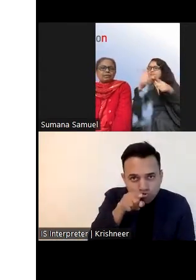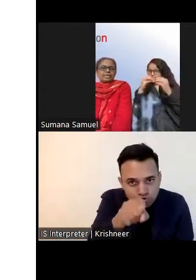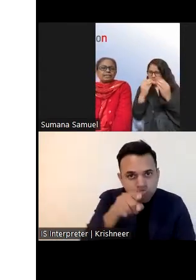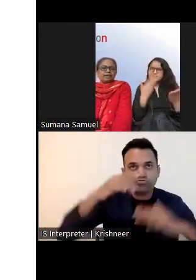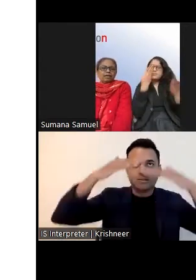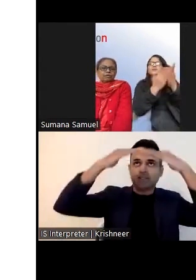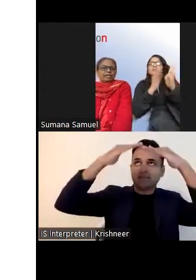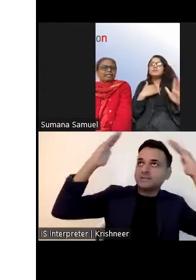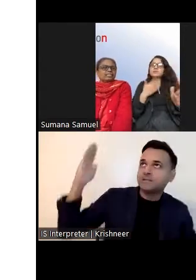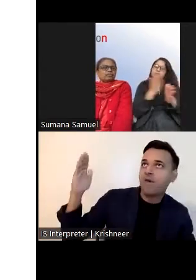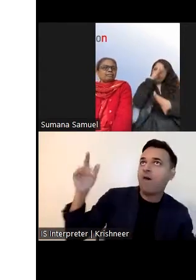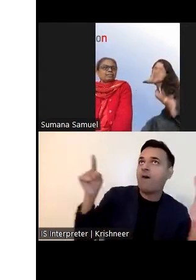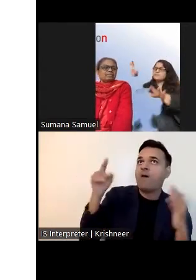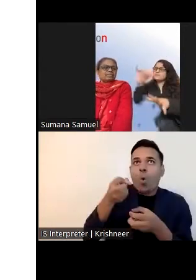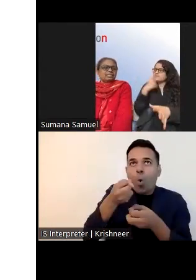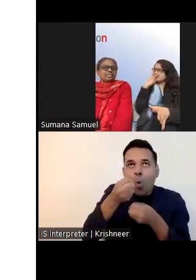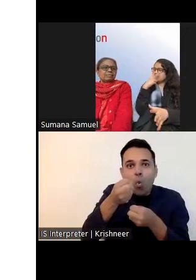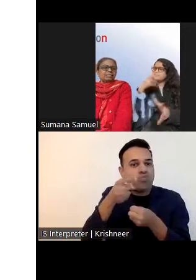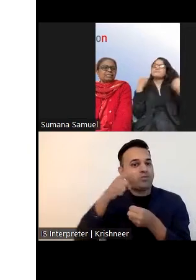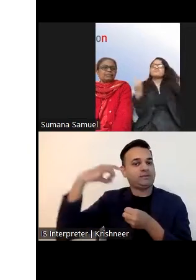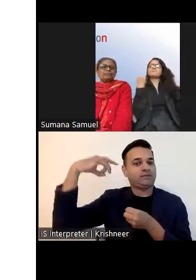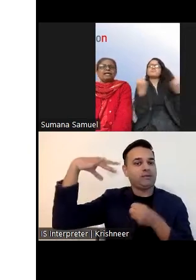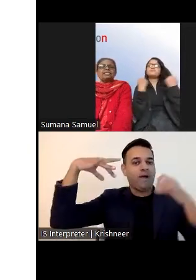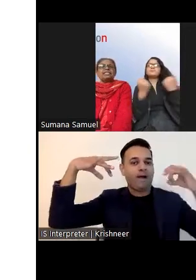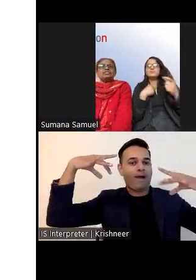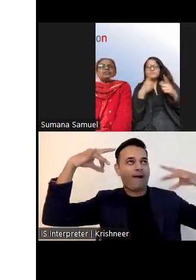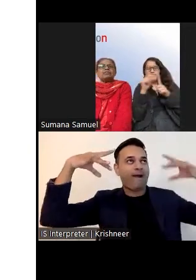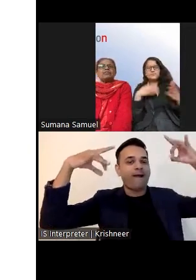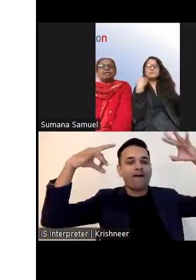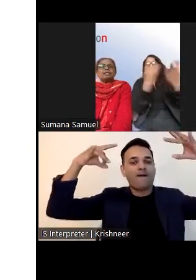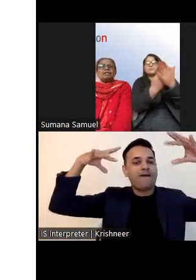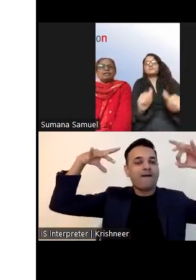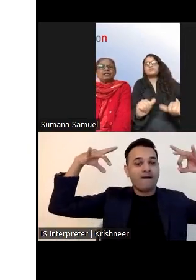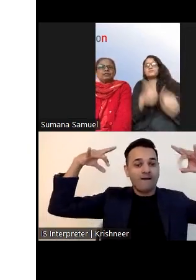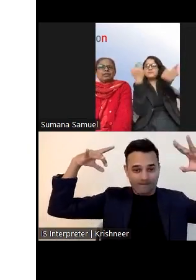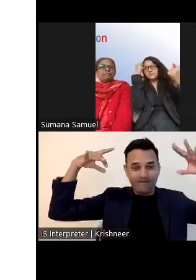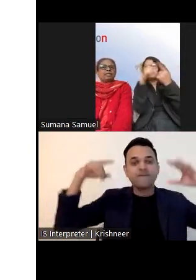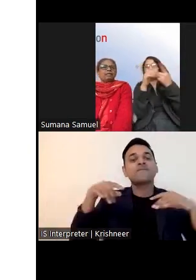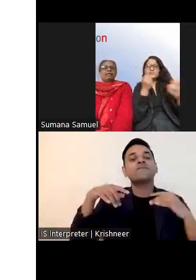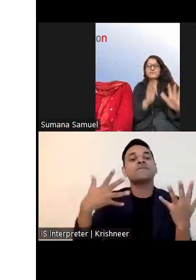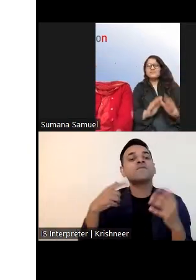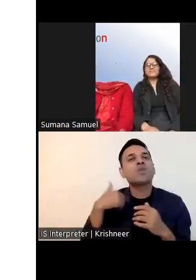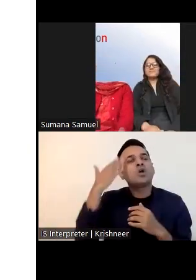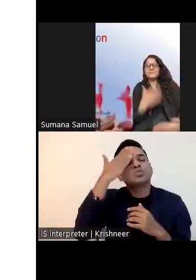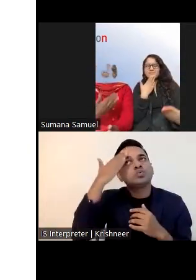advocate for at least one person with a disability to find a job of their dream.